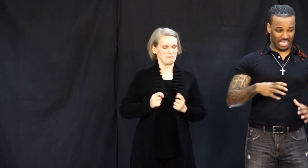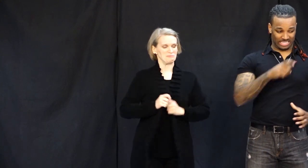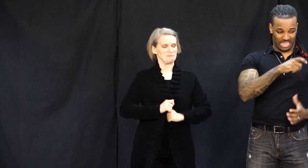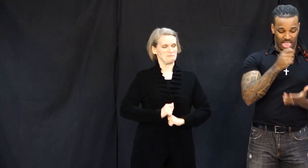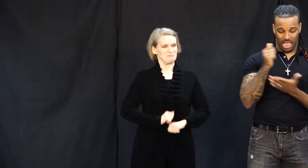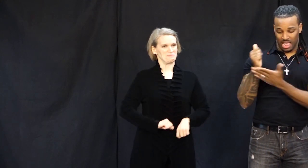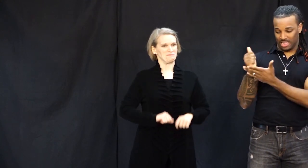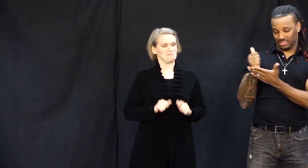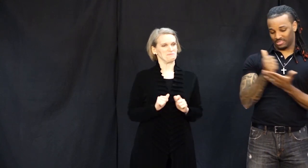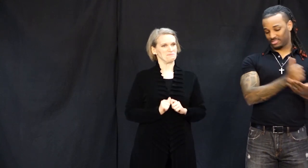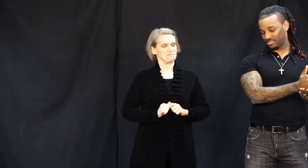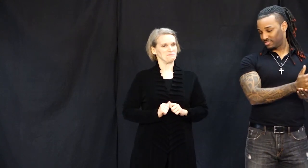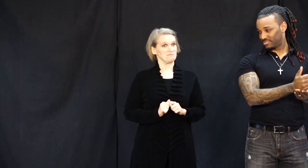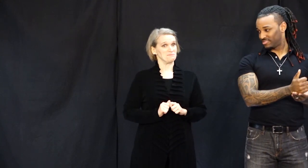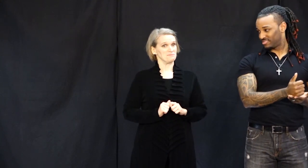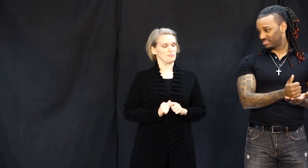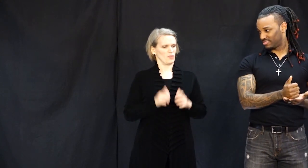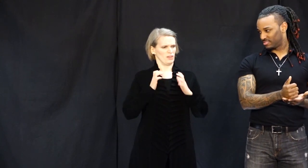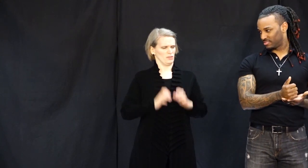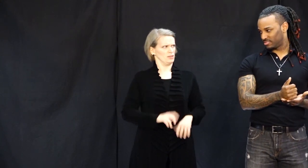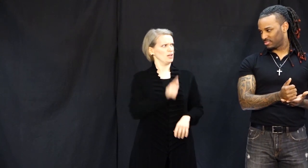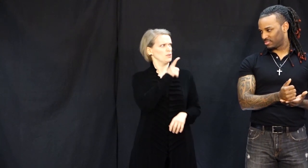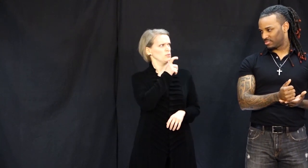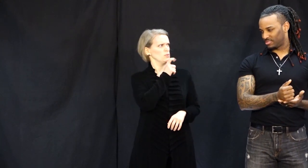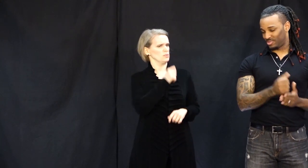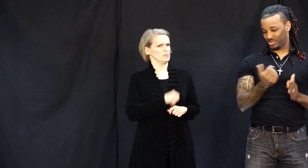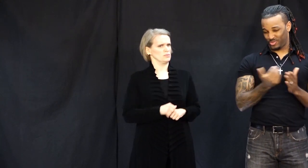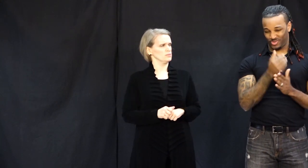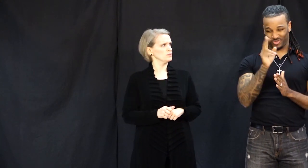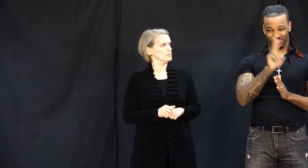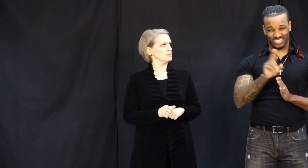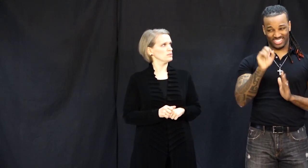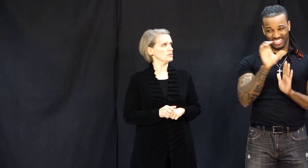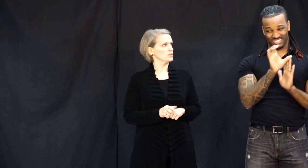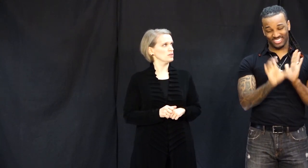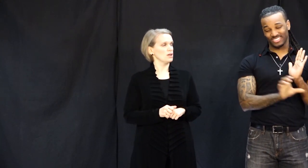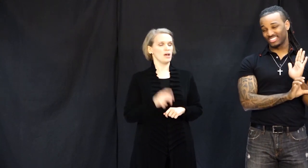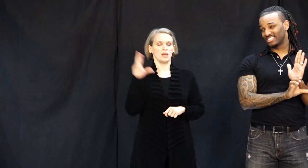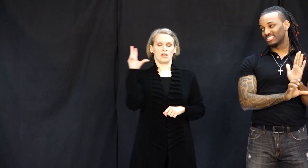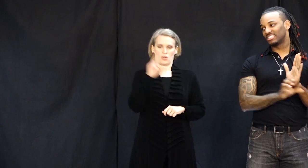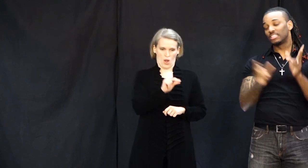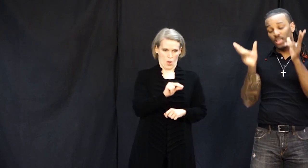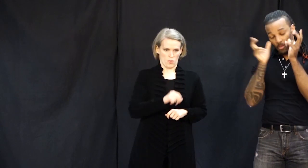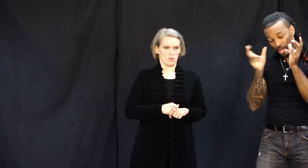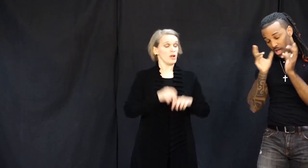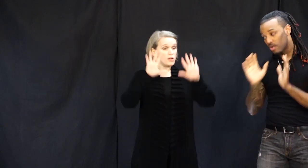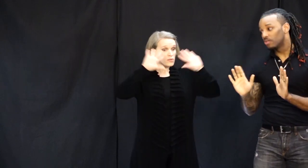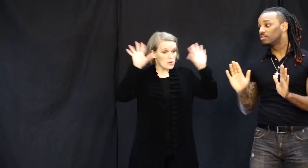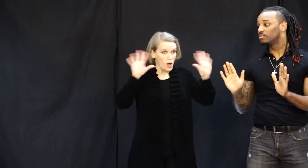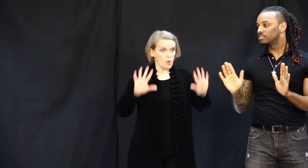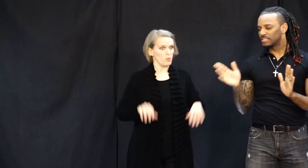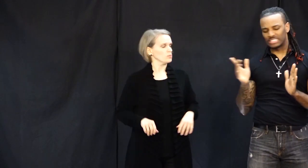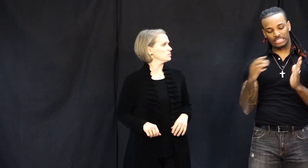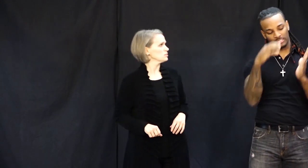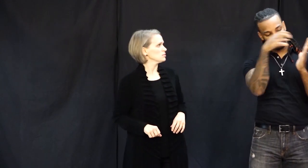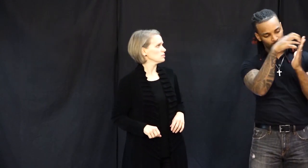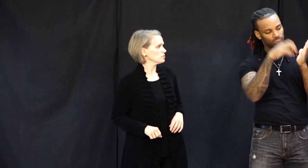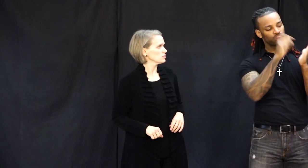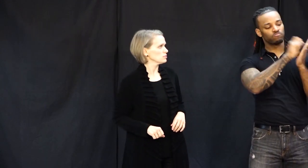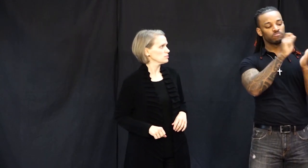strong defense. You're the solution. Who's your client? The new U.S. Constitution? No. Hear me out. No way. A series of essays